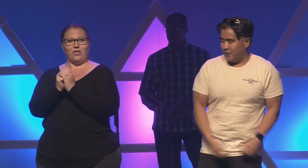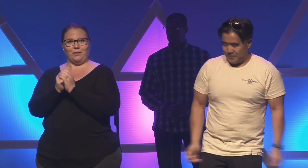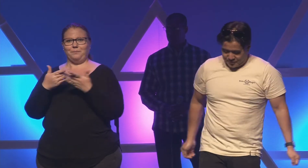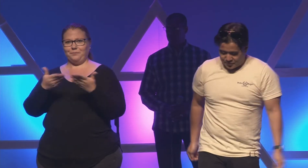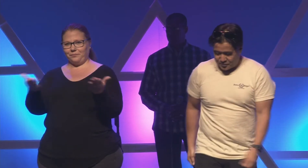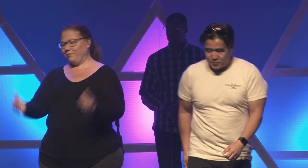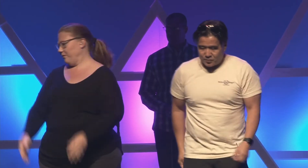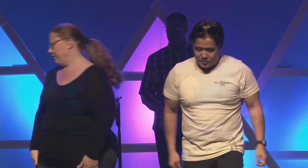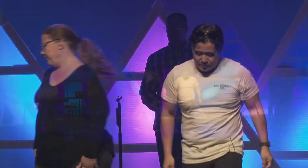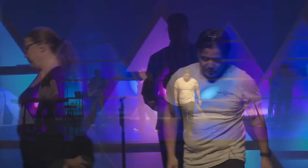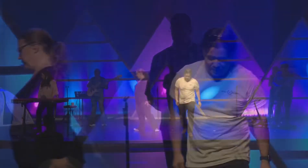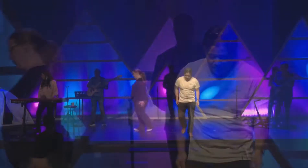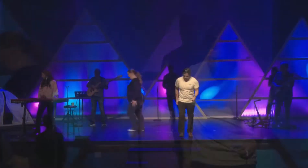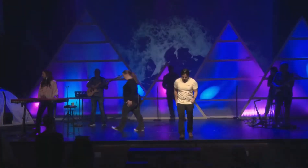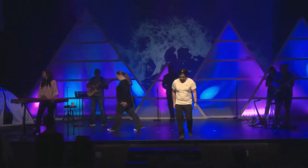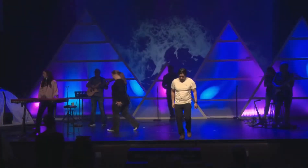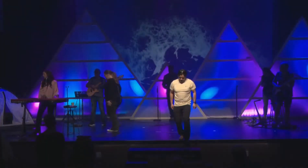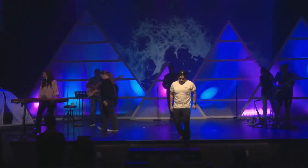yourself.